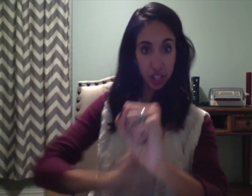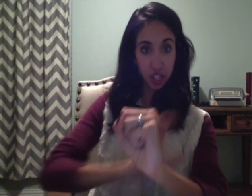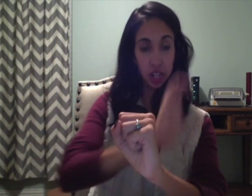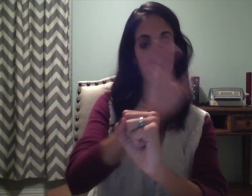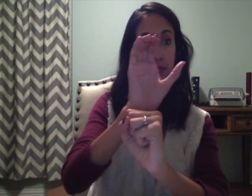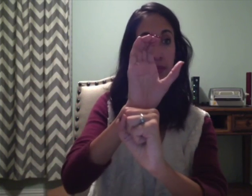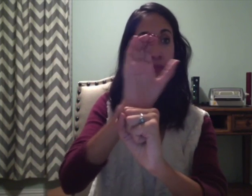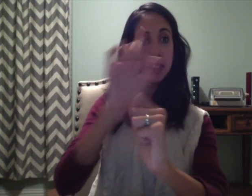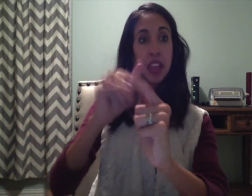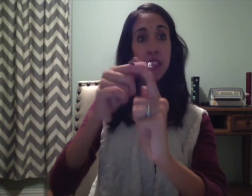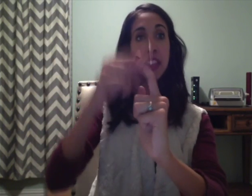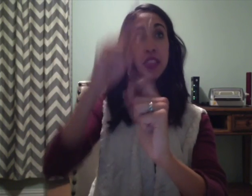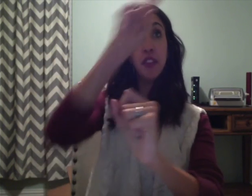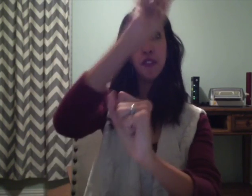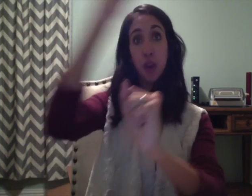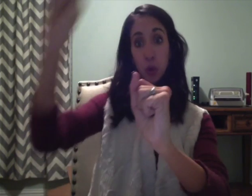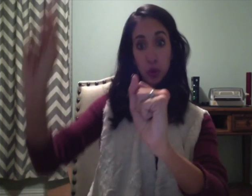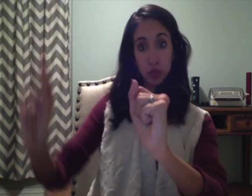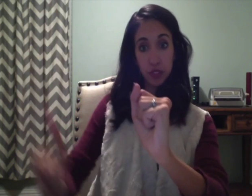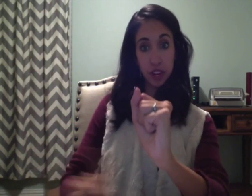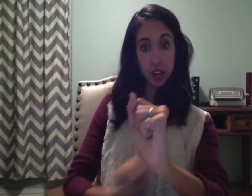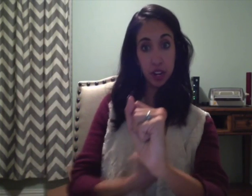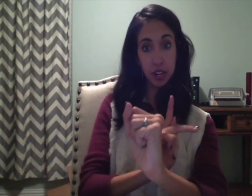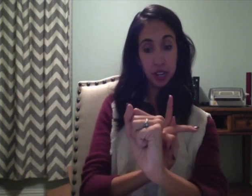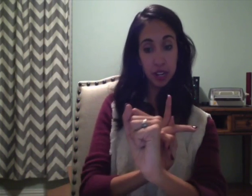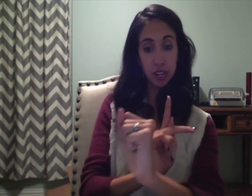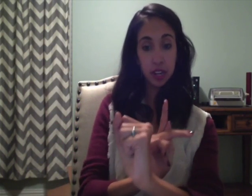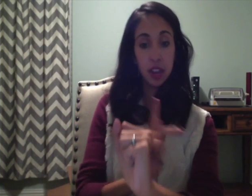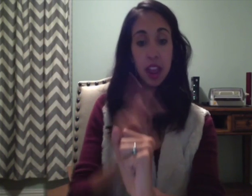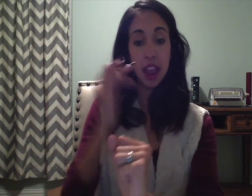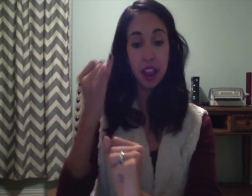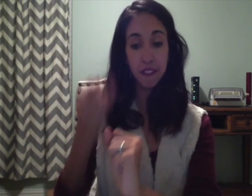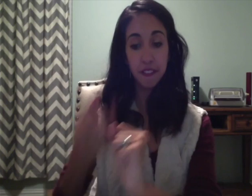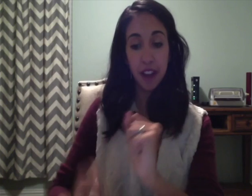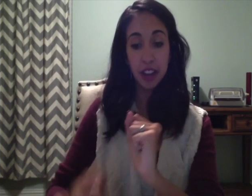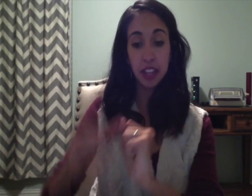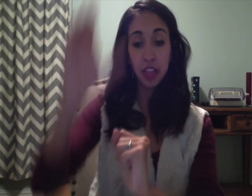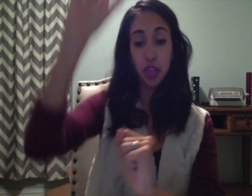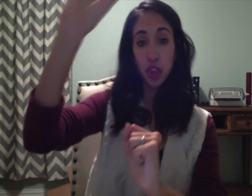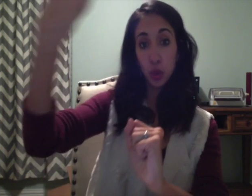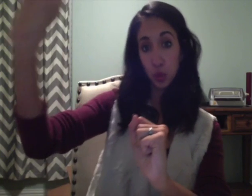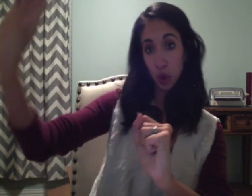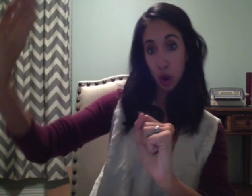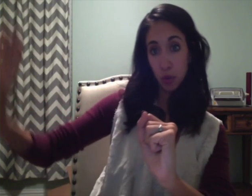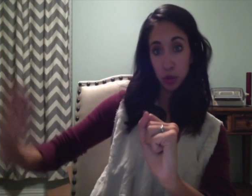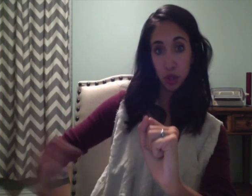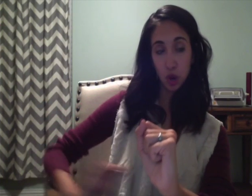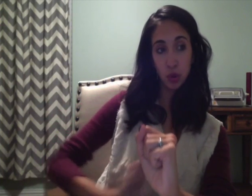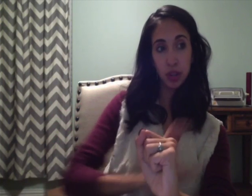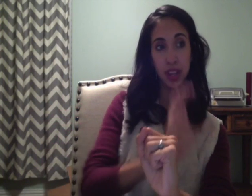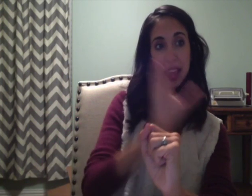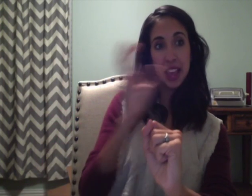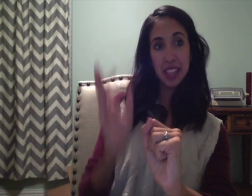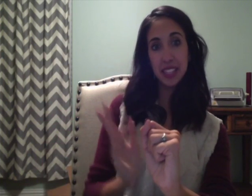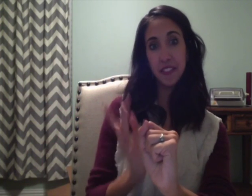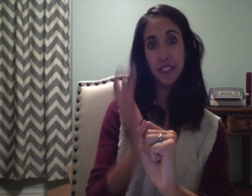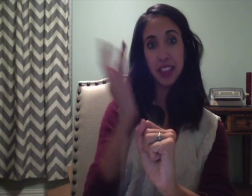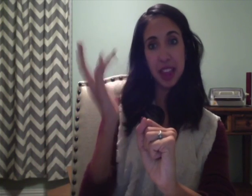convection, then the photosphere, and finally the chromosome is the flames